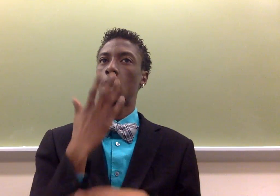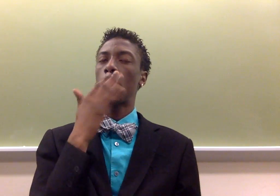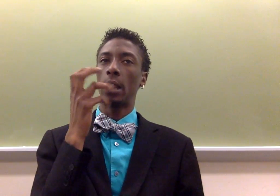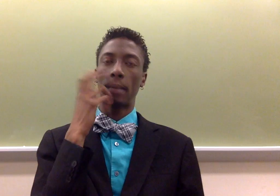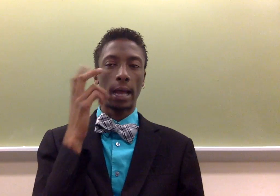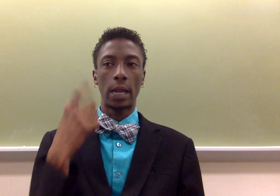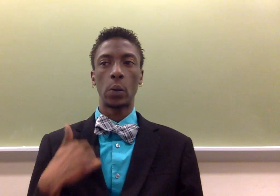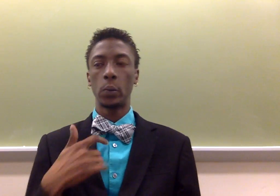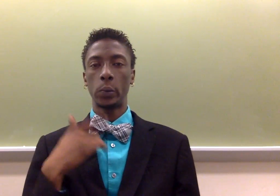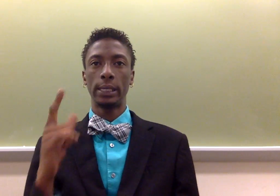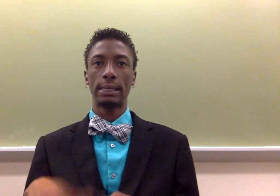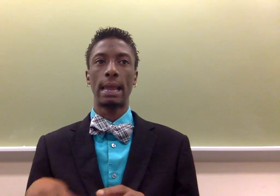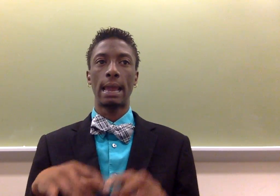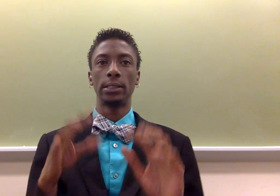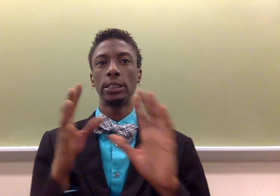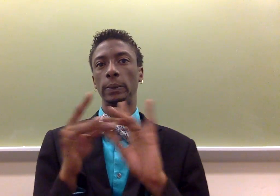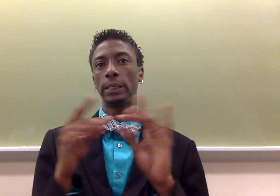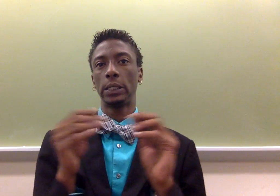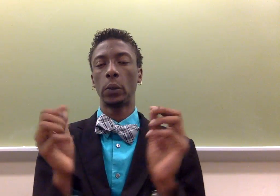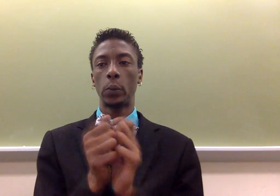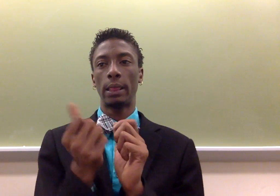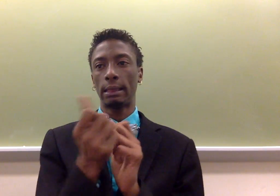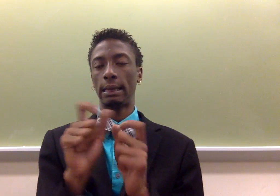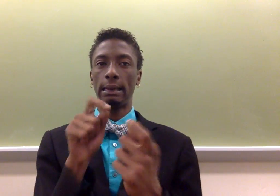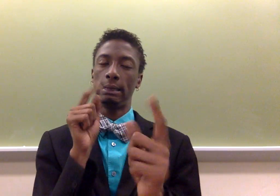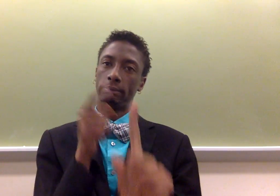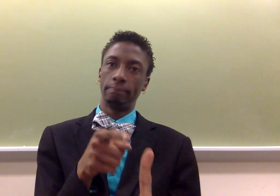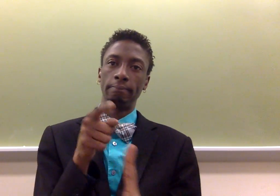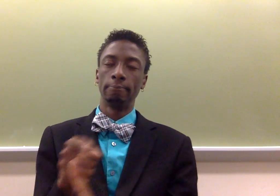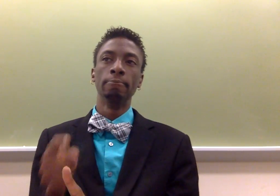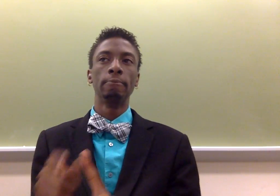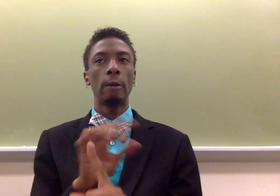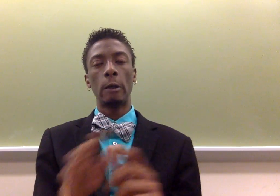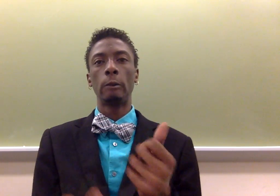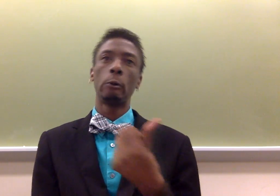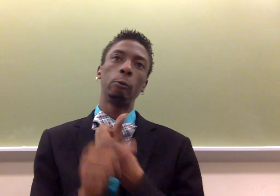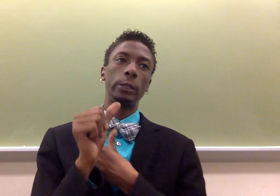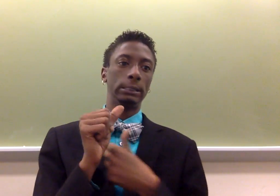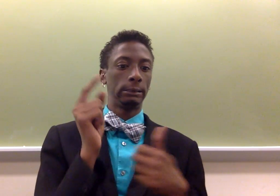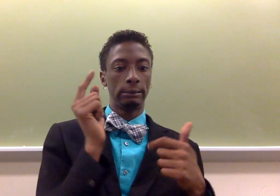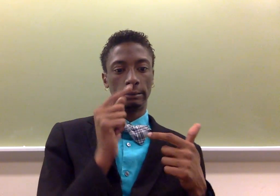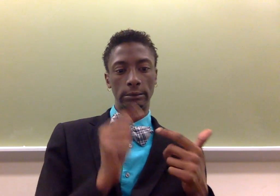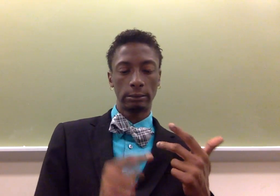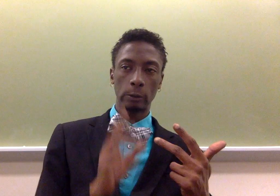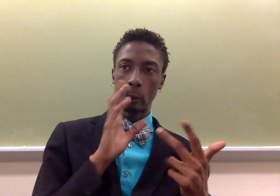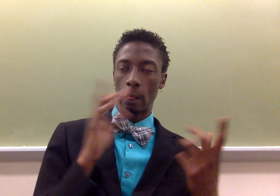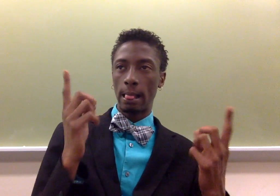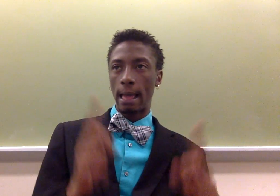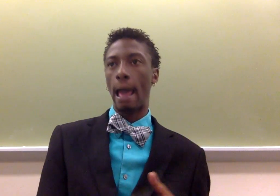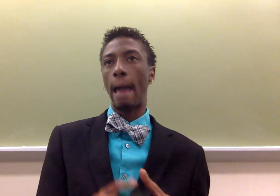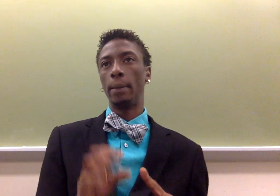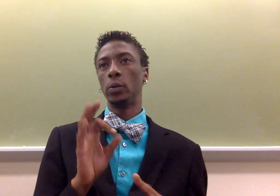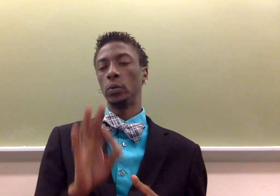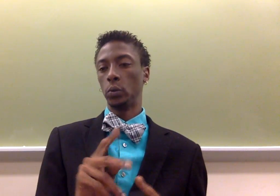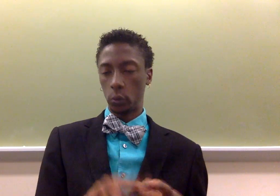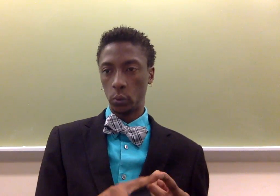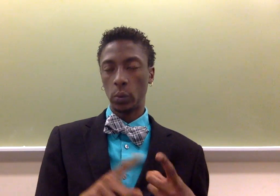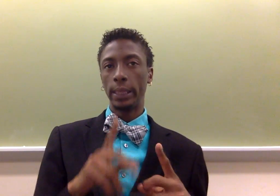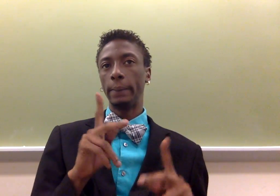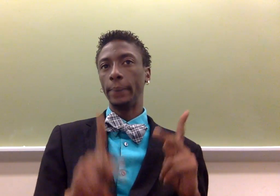any particularity about the risks that certain things will happen to people who are embodied in a particular way, because to do